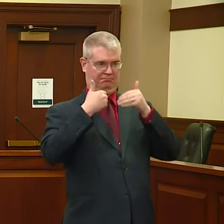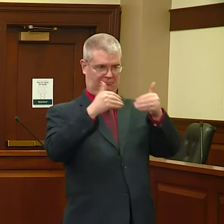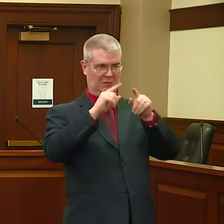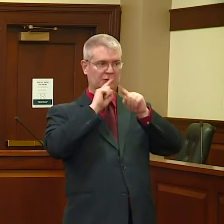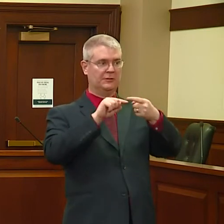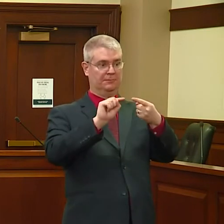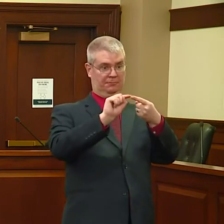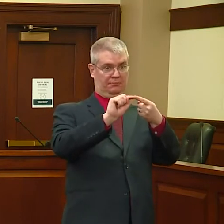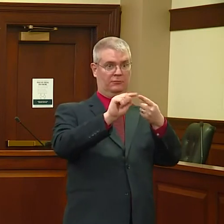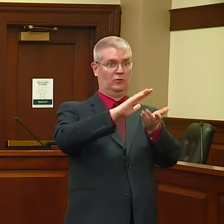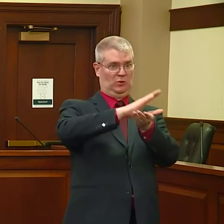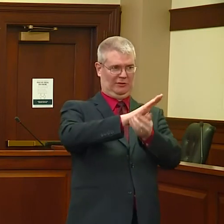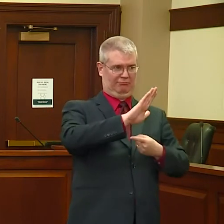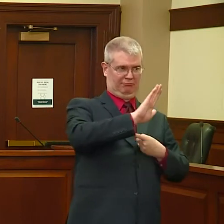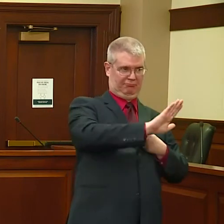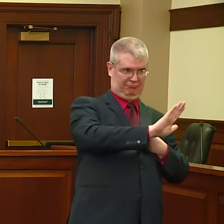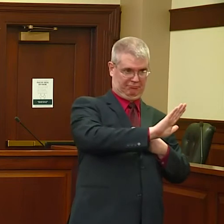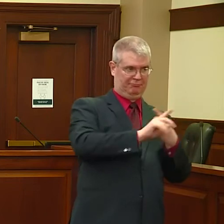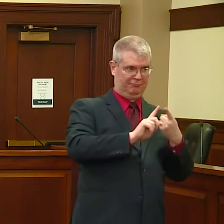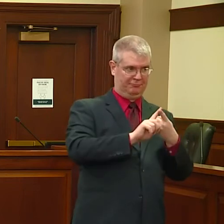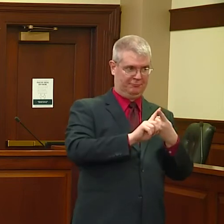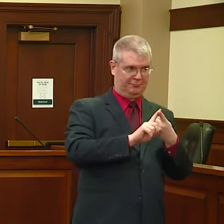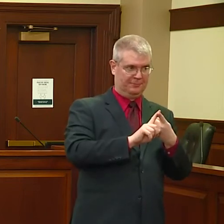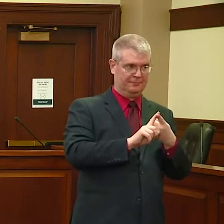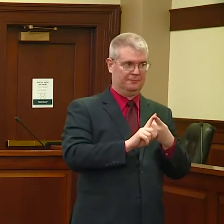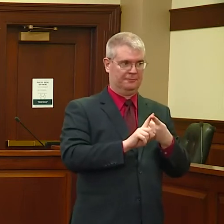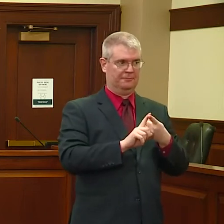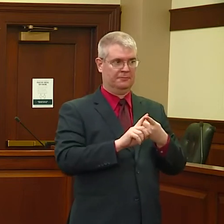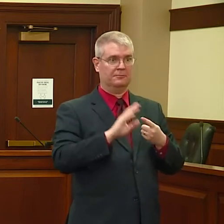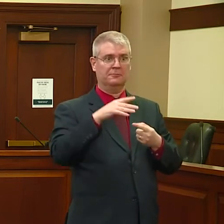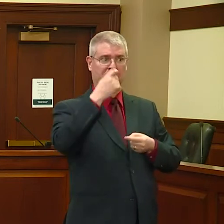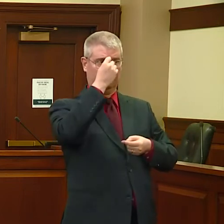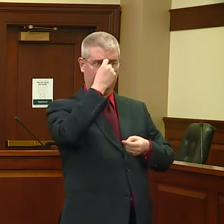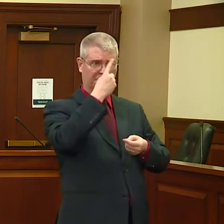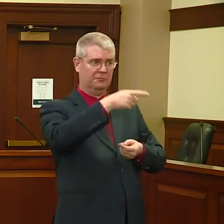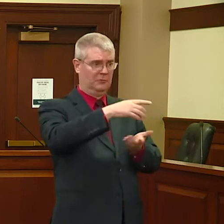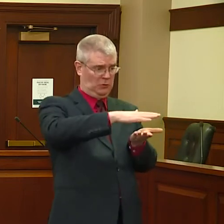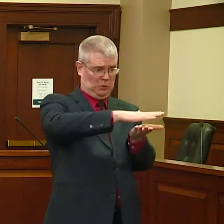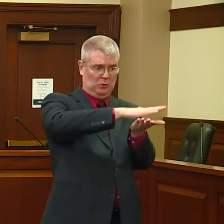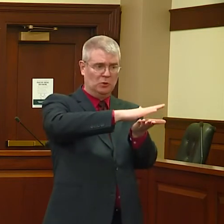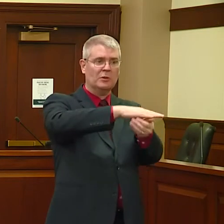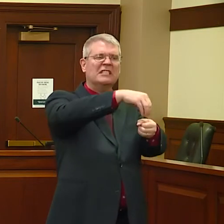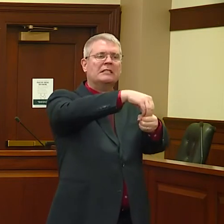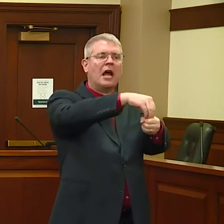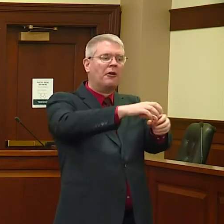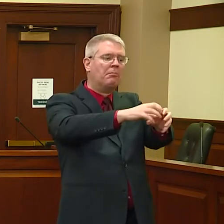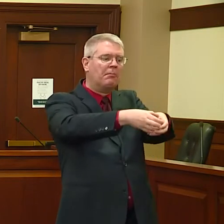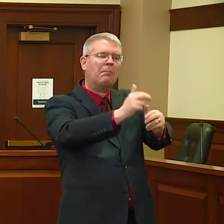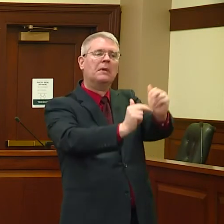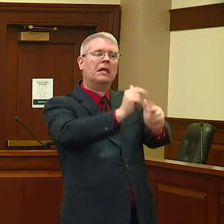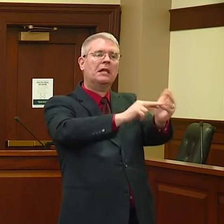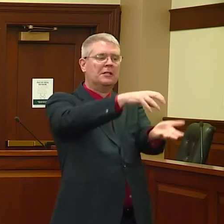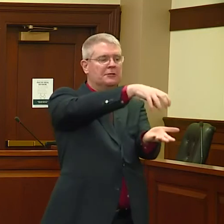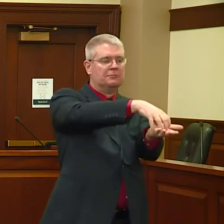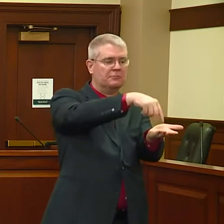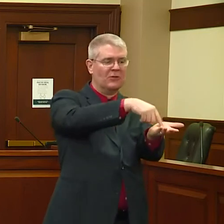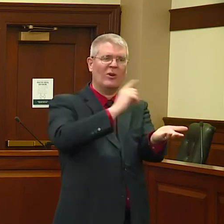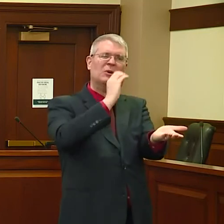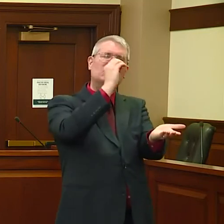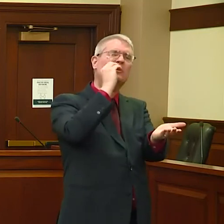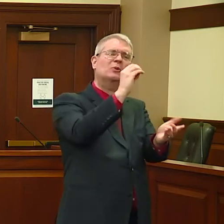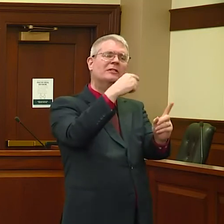we have done from the state standpoint, the State Board of Education, State Department of Education, groups of people on our back to school, is to